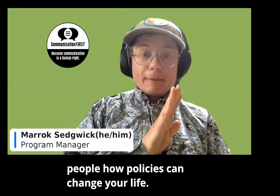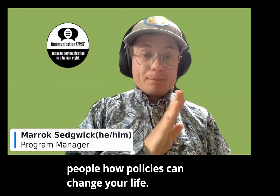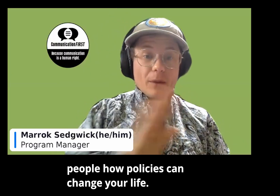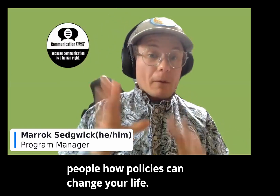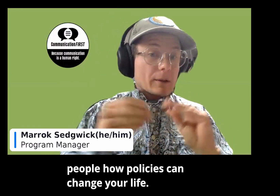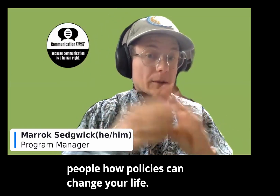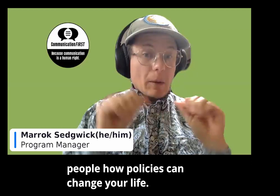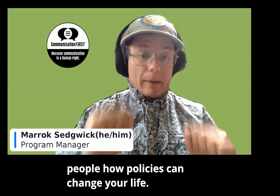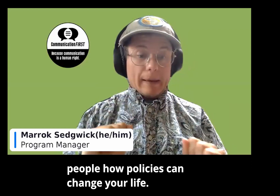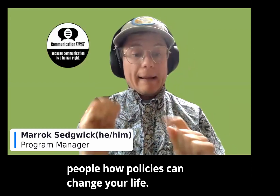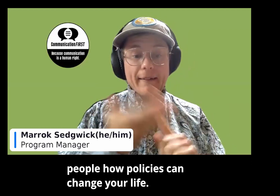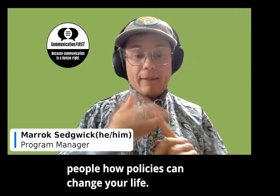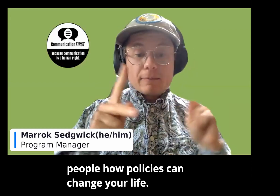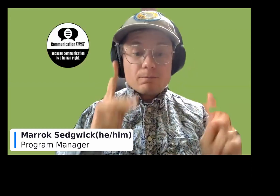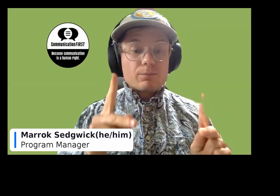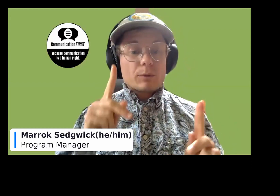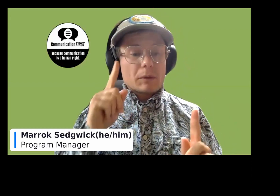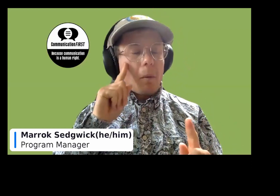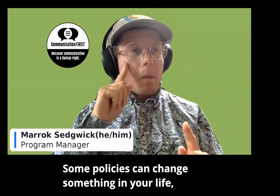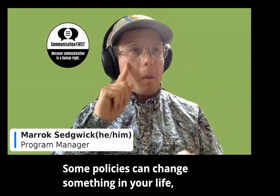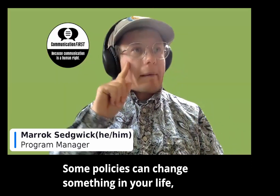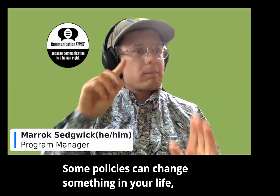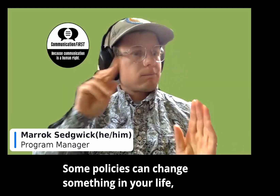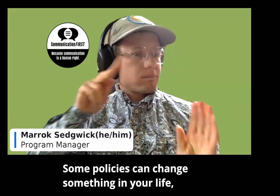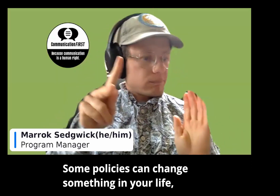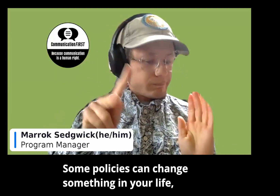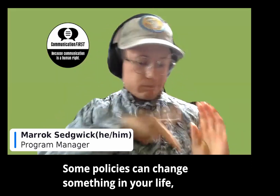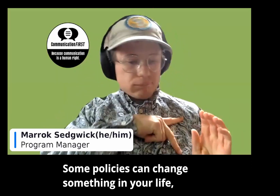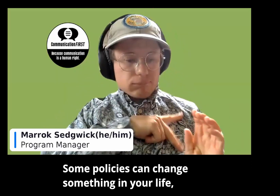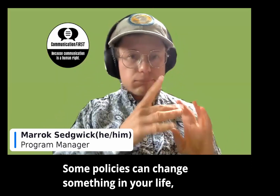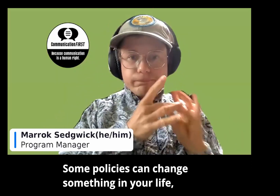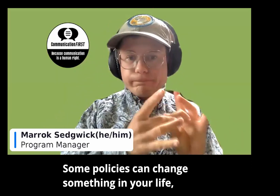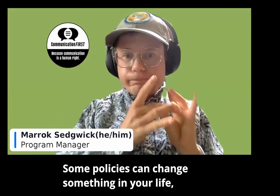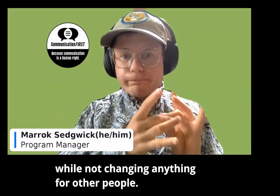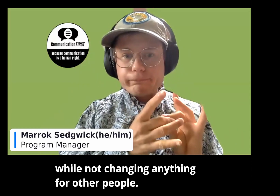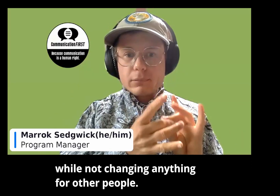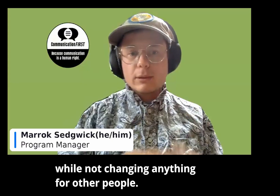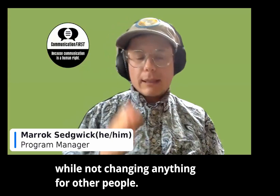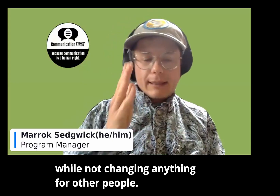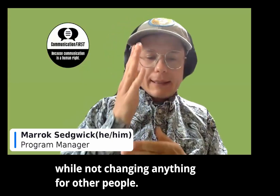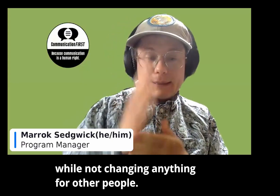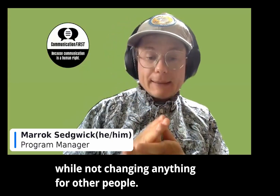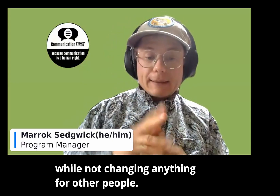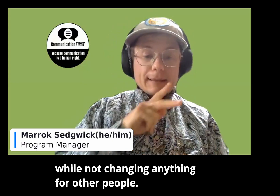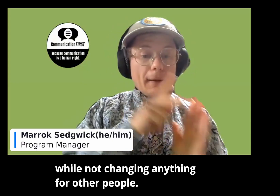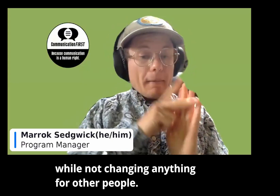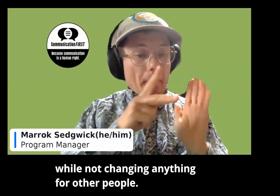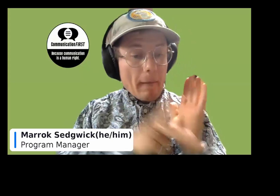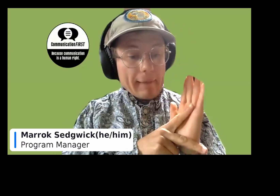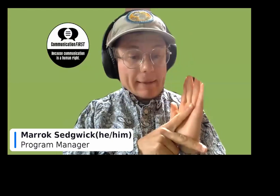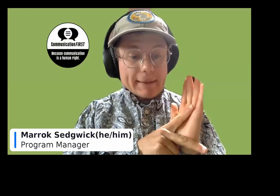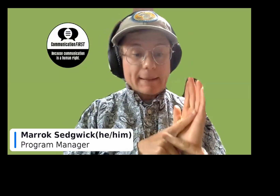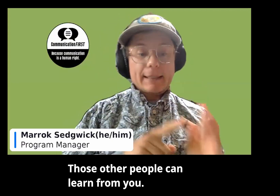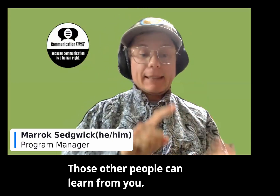show people how policies can change your life. Some policies can change something in your life, while not changing anything for other